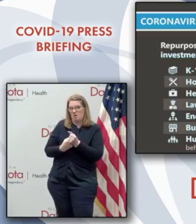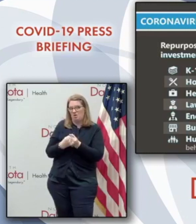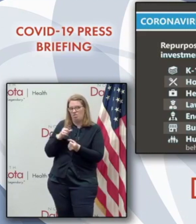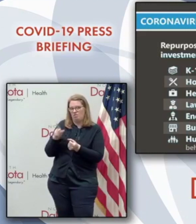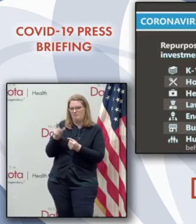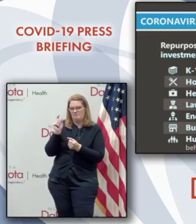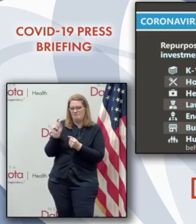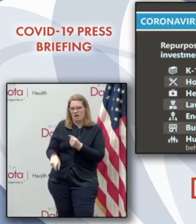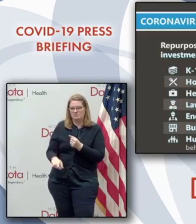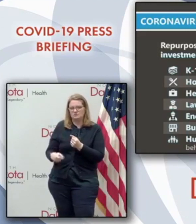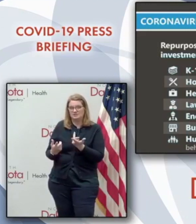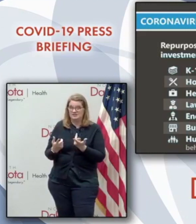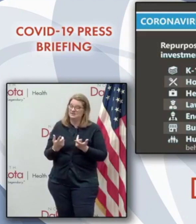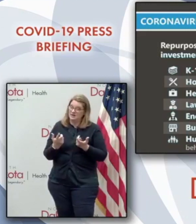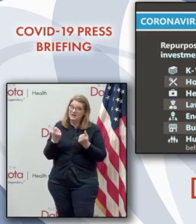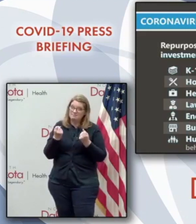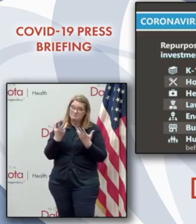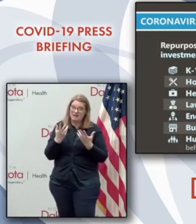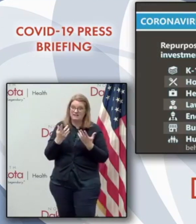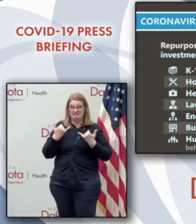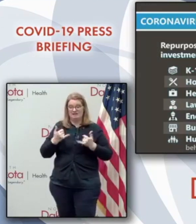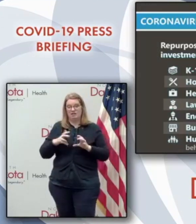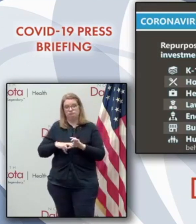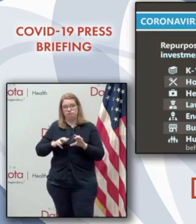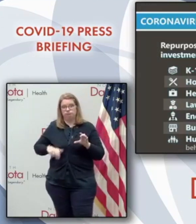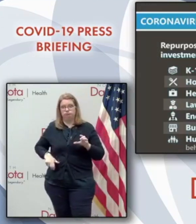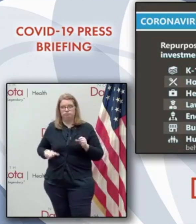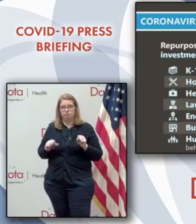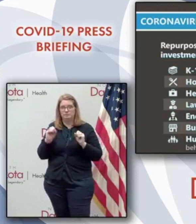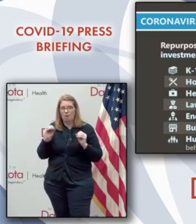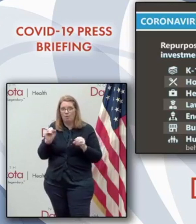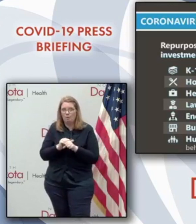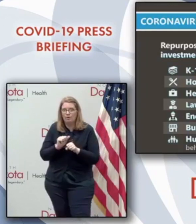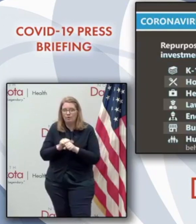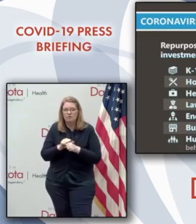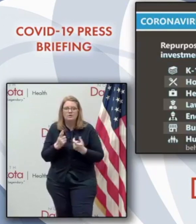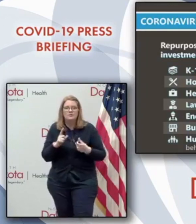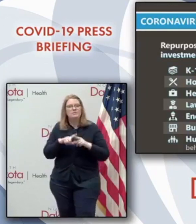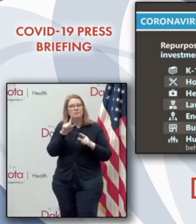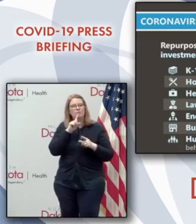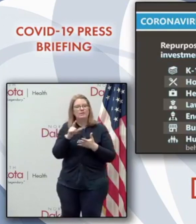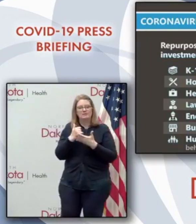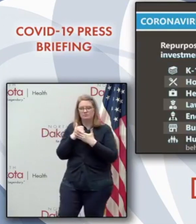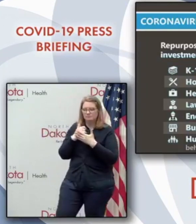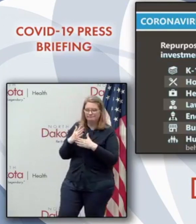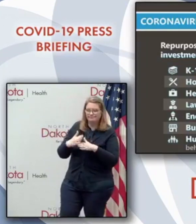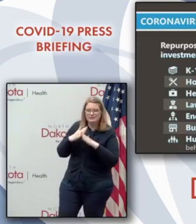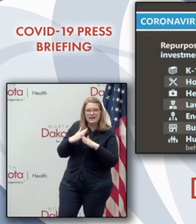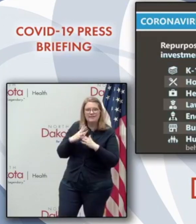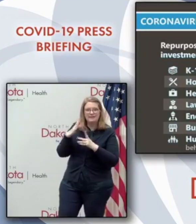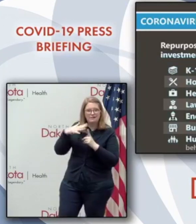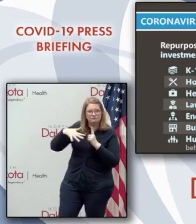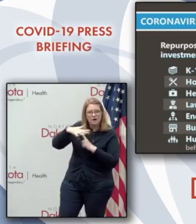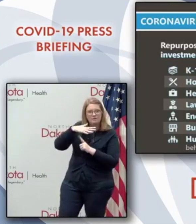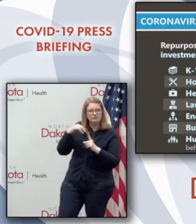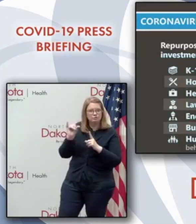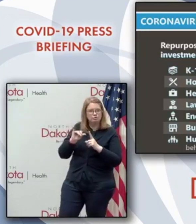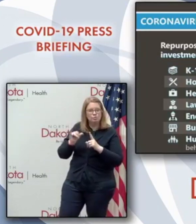Dakota who've been put out of work, and we've found smart ways to do that and protect the environment. There